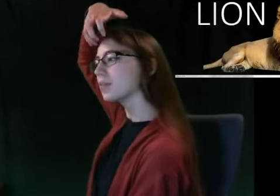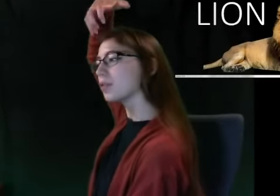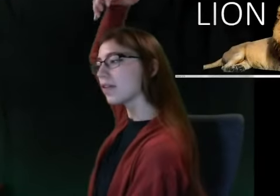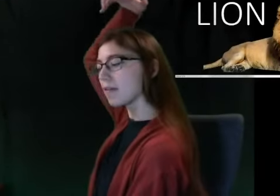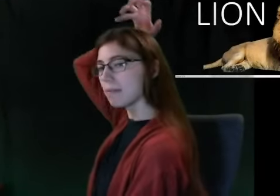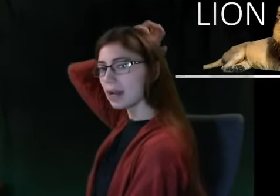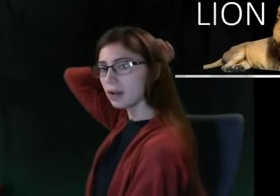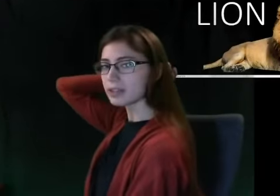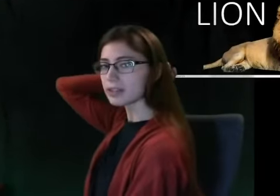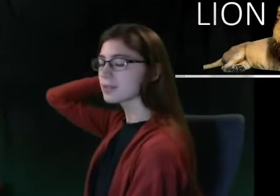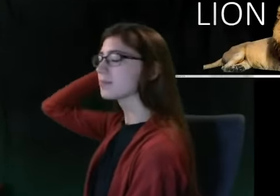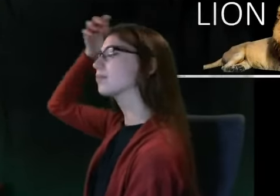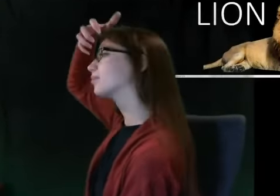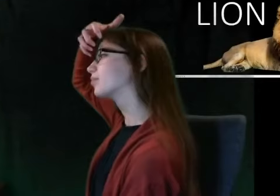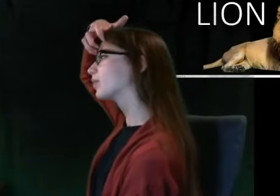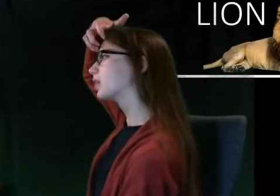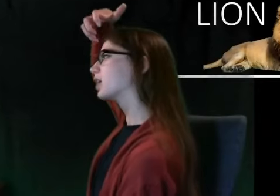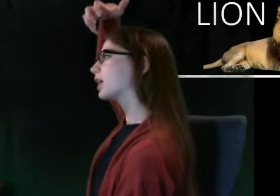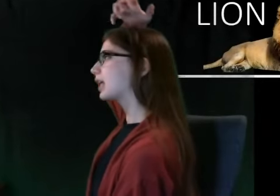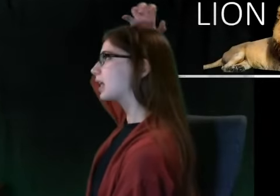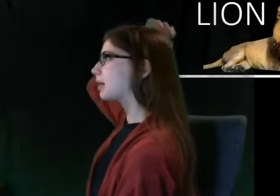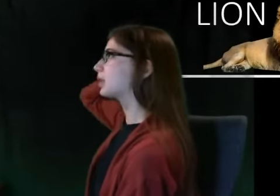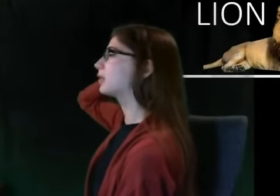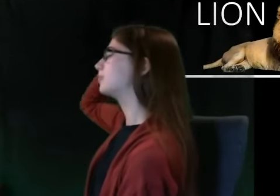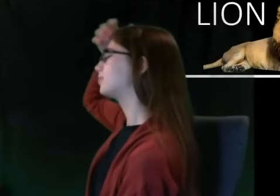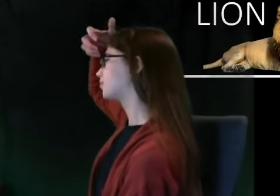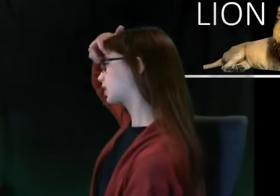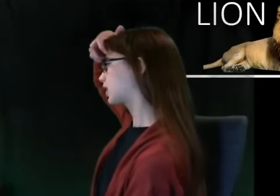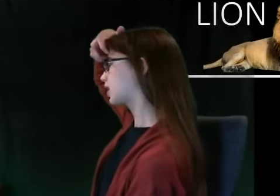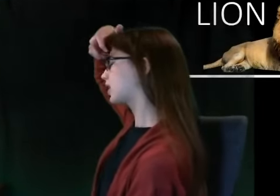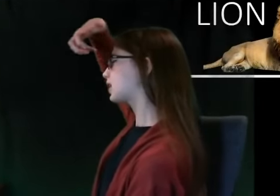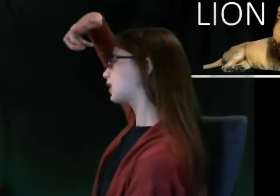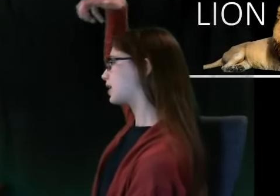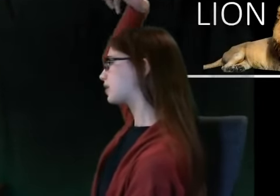it backwards and up a little, like a lion's mane.